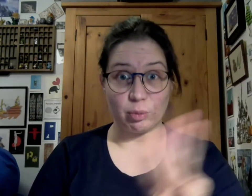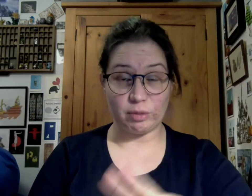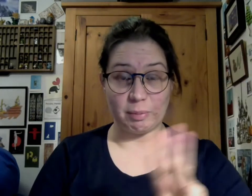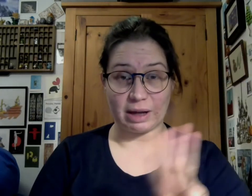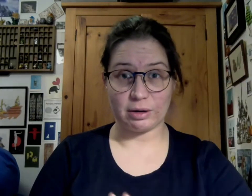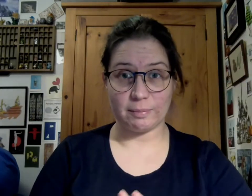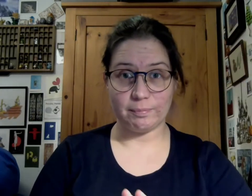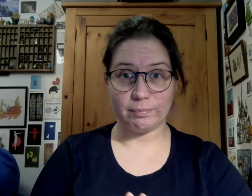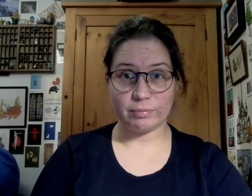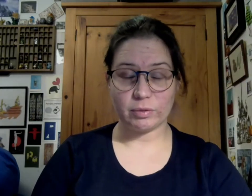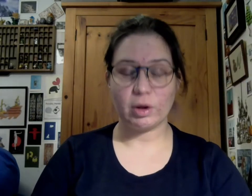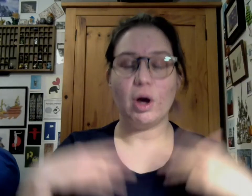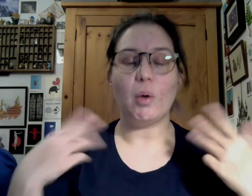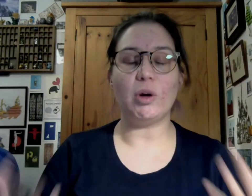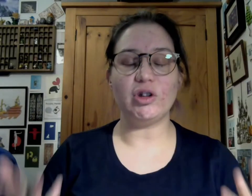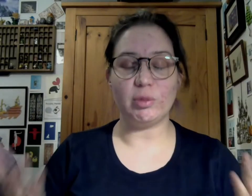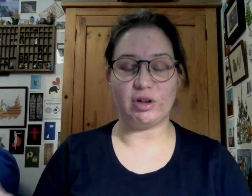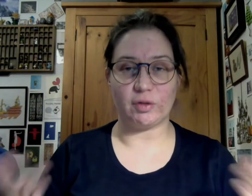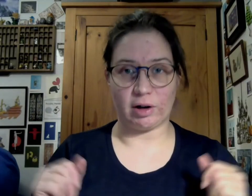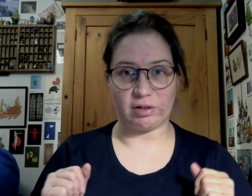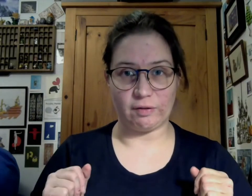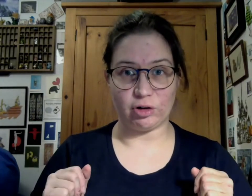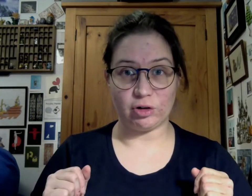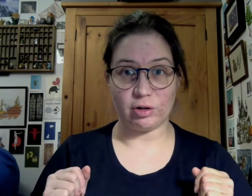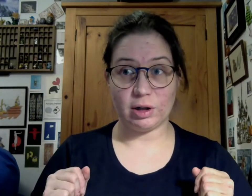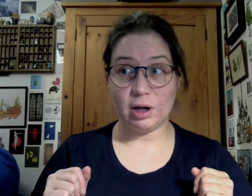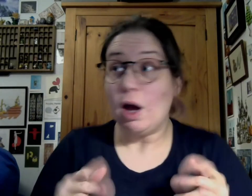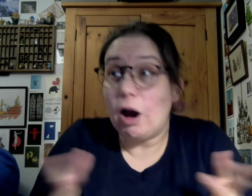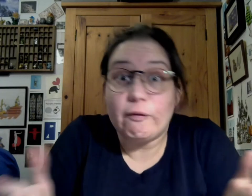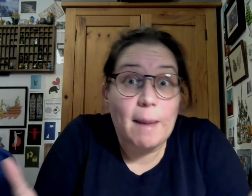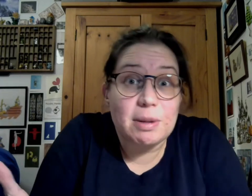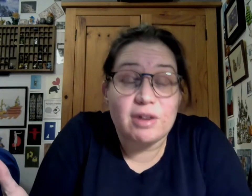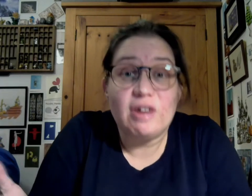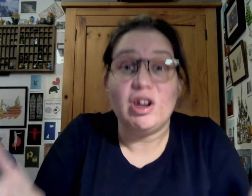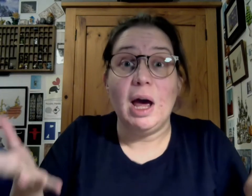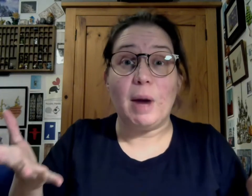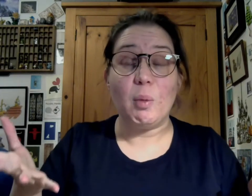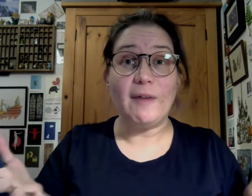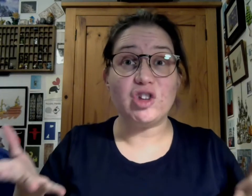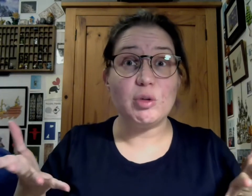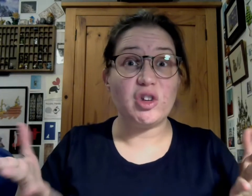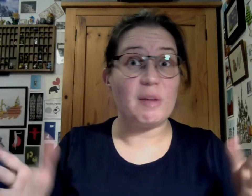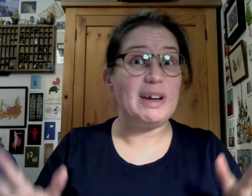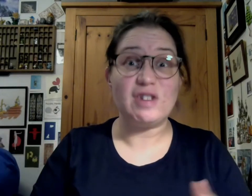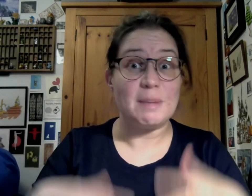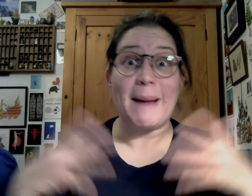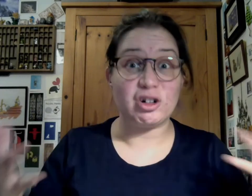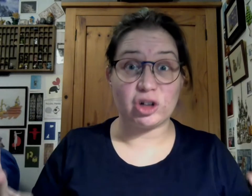towards the riverbank. What does she wish for? asked the fish. A fabulous fish. My wife, she wishes that we lived in a mansion.